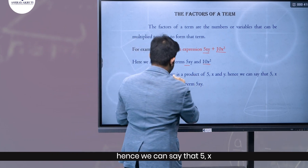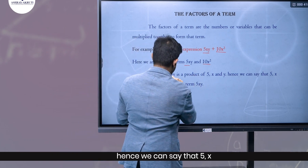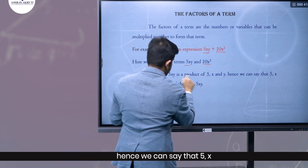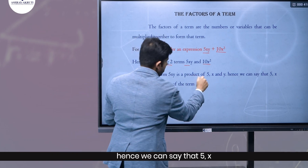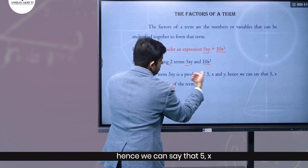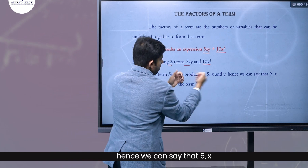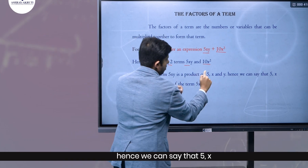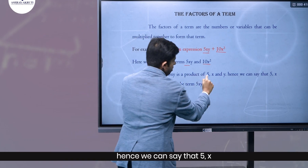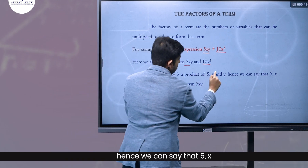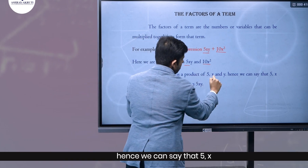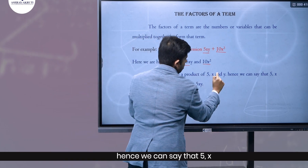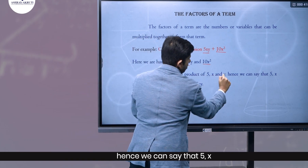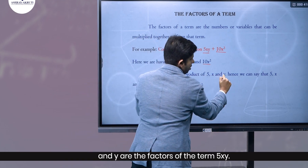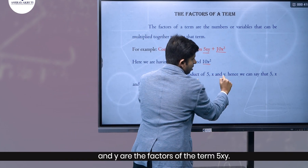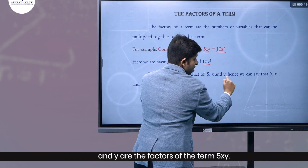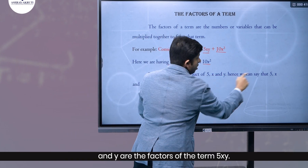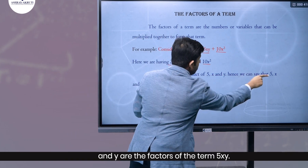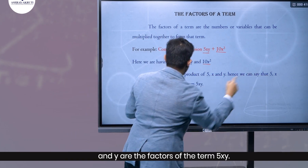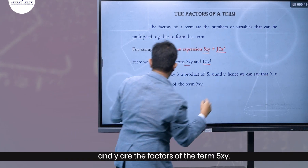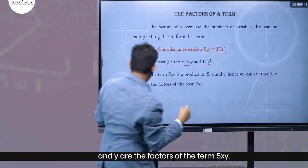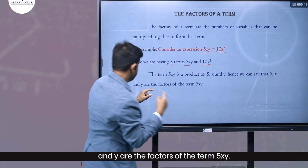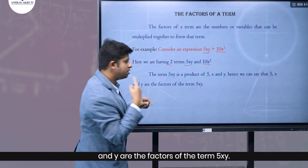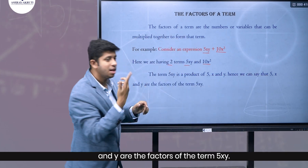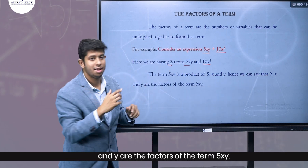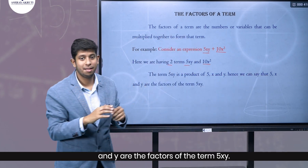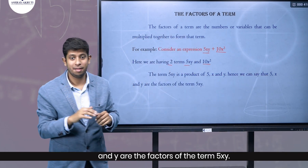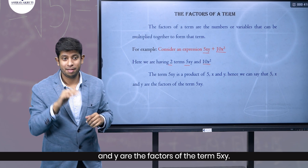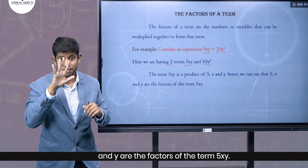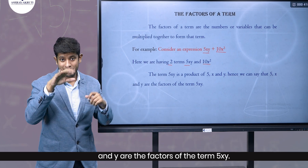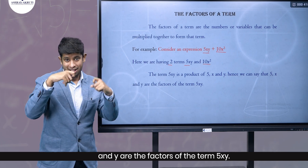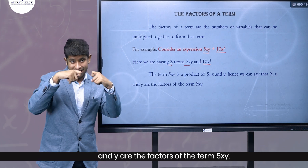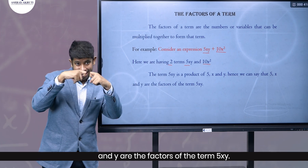5, x and y are the factors of the term 5xy.